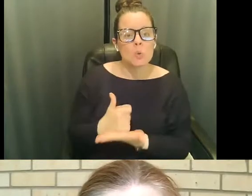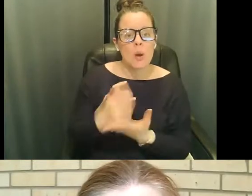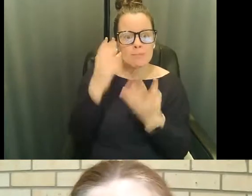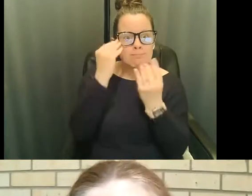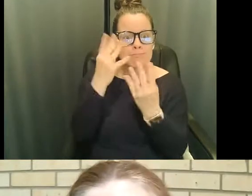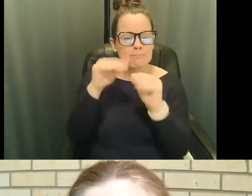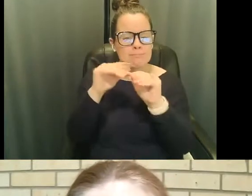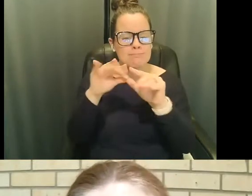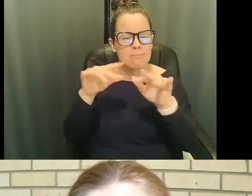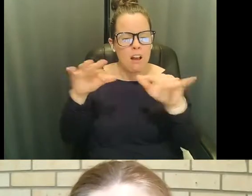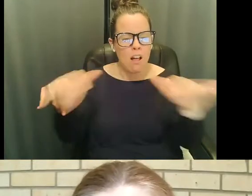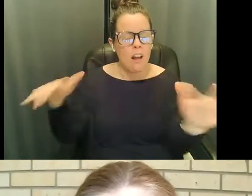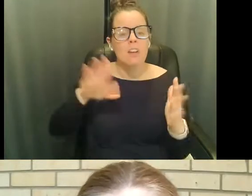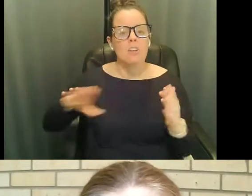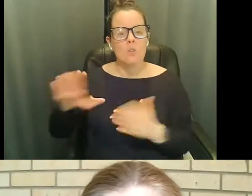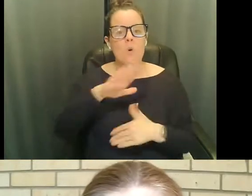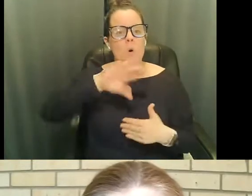words within your own communities.